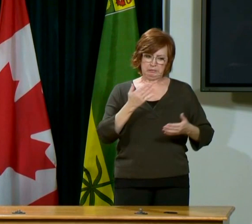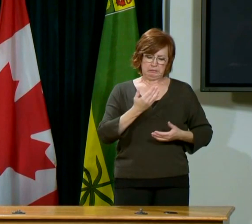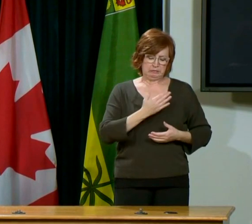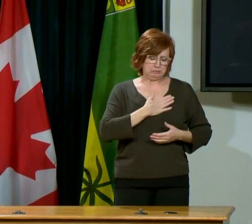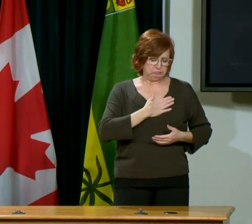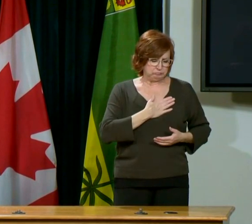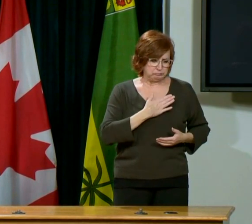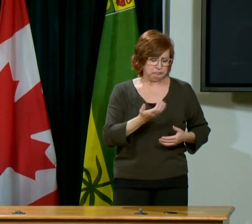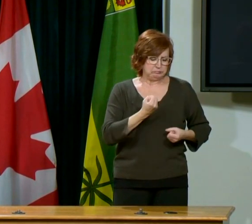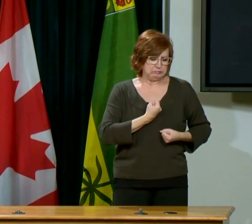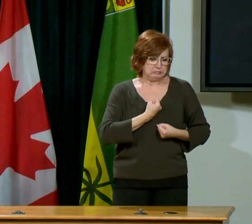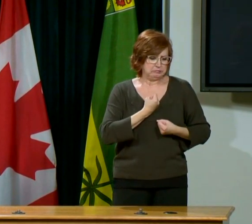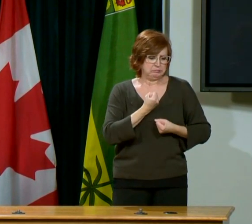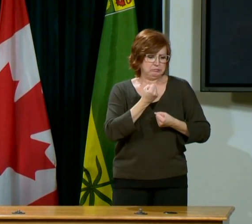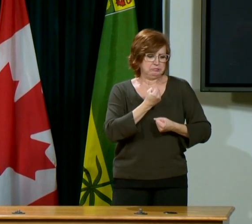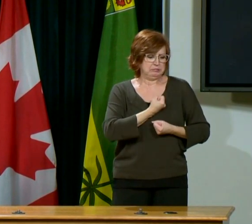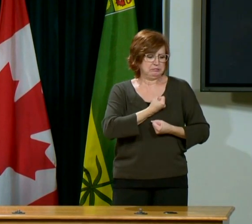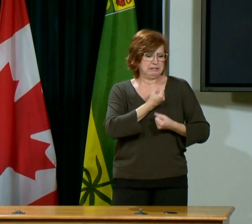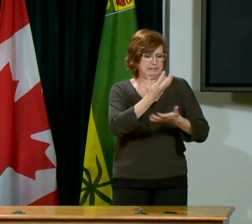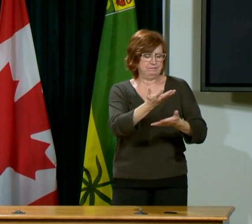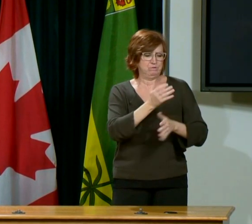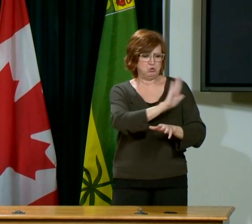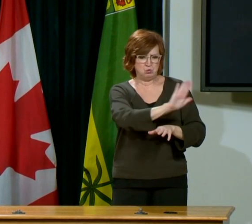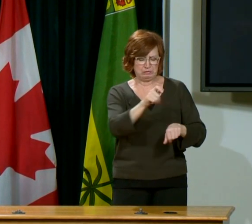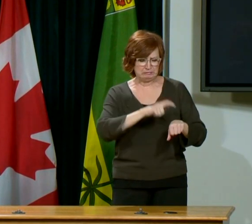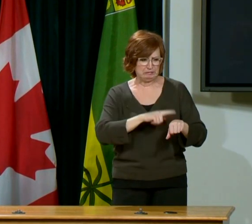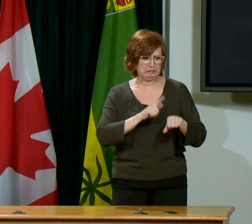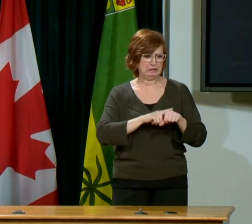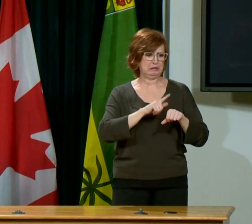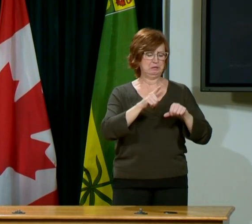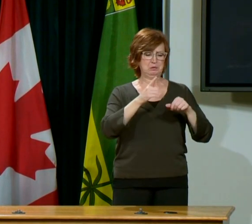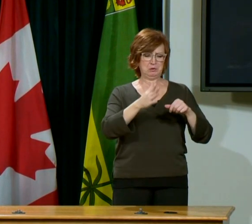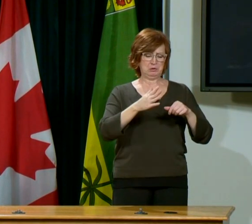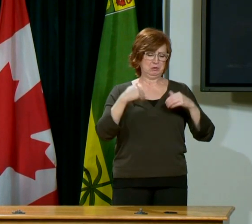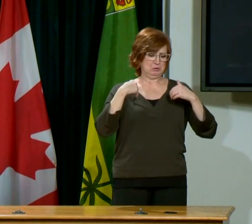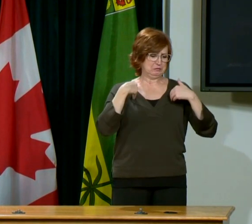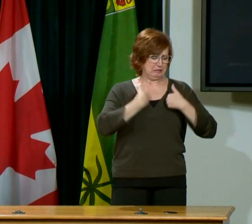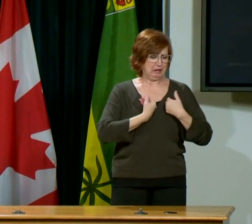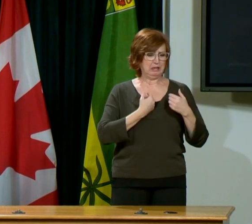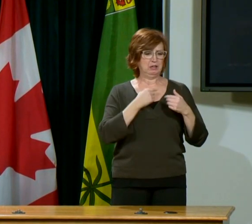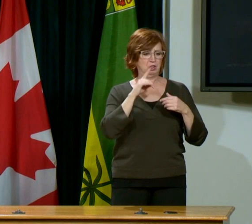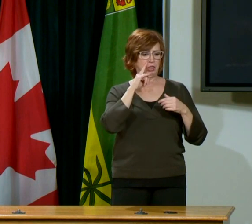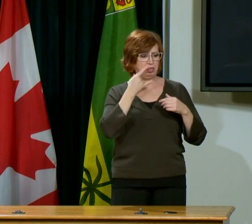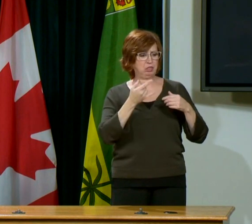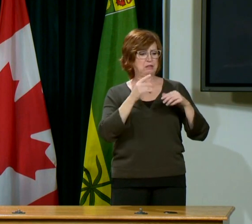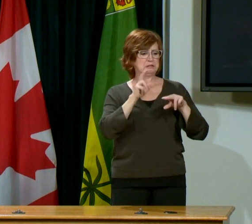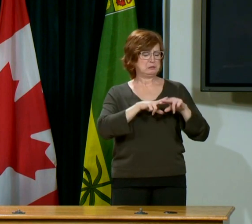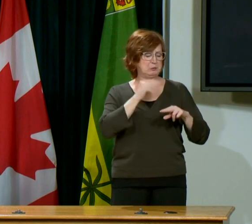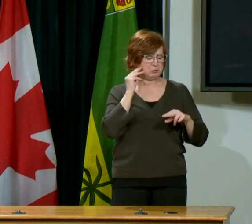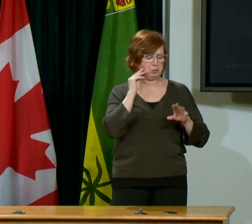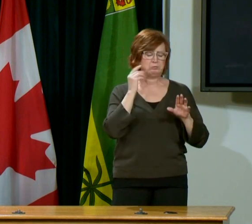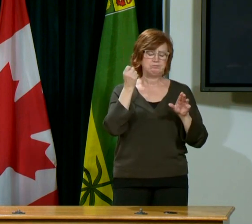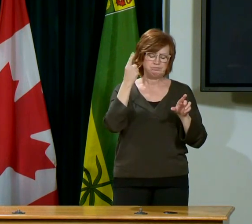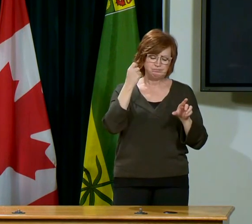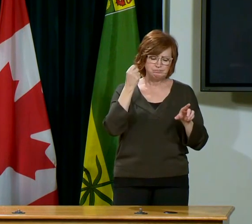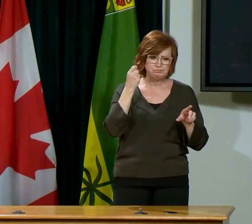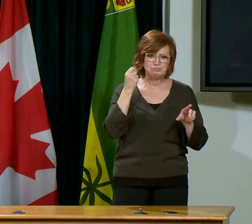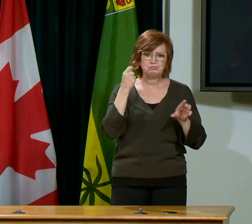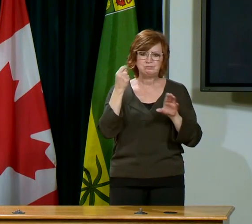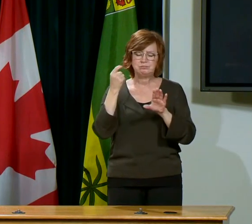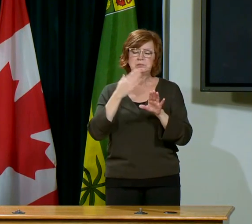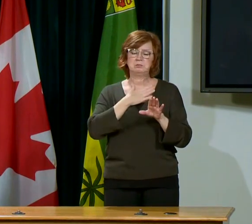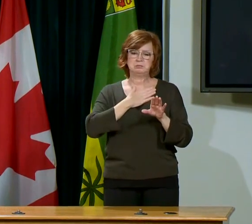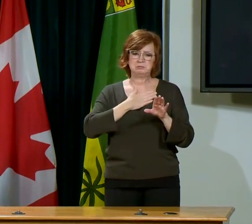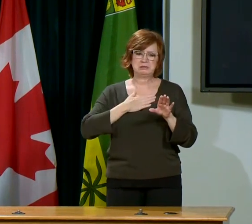making a significant difference, and we hope you will continue to do so. We know it hasn't been easy. People are hurting personally and